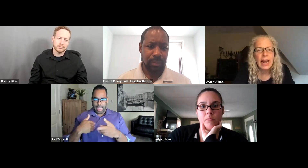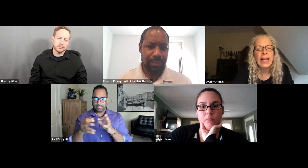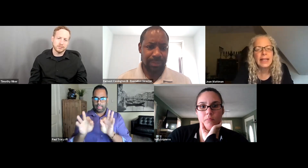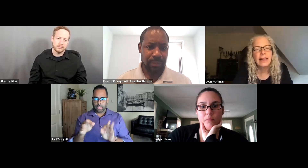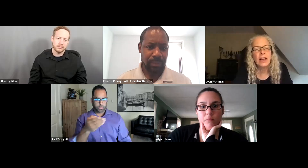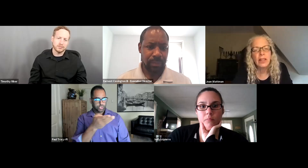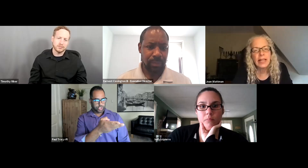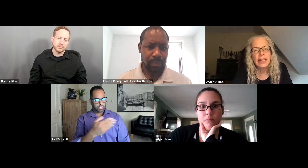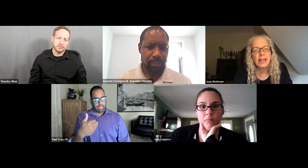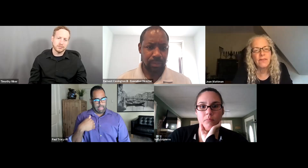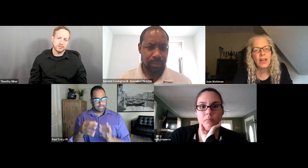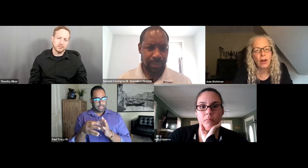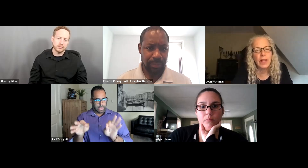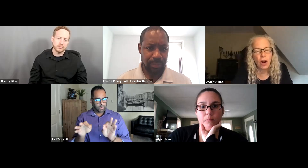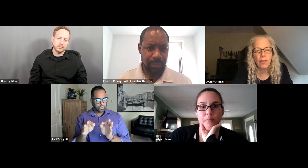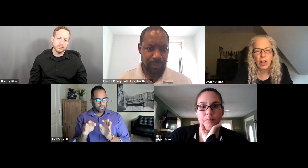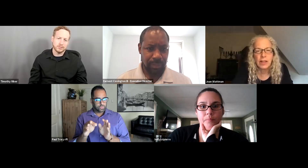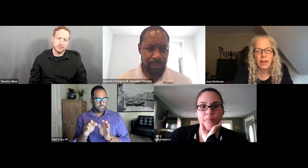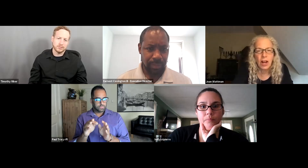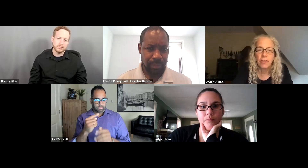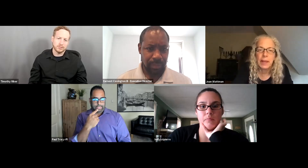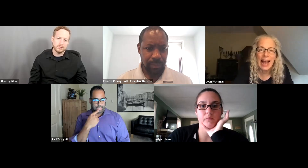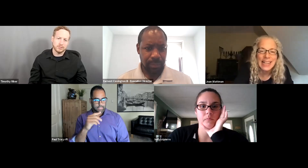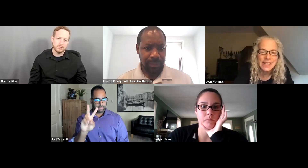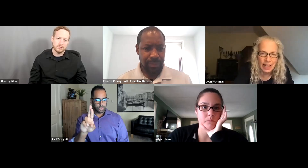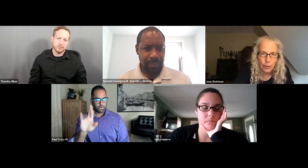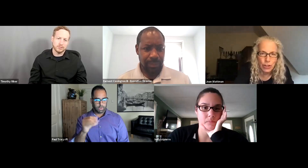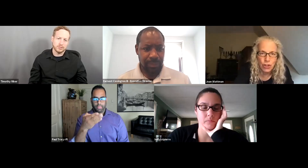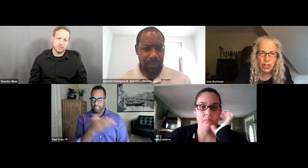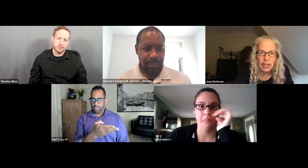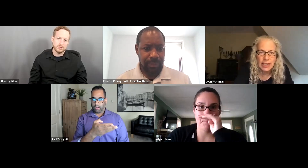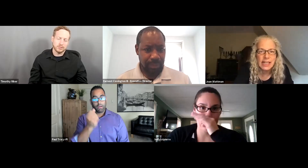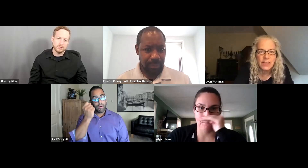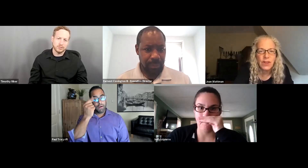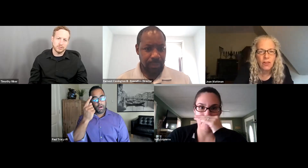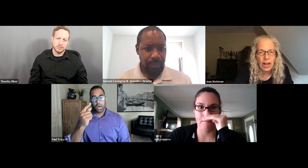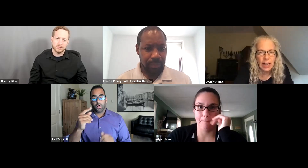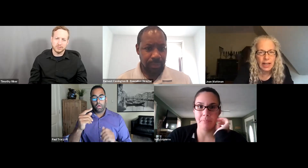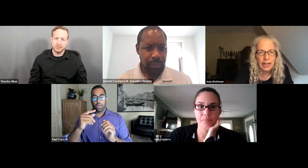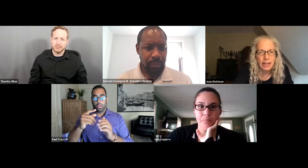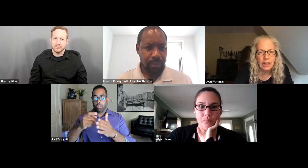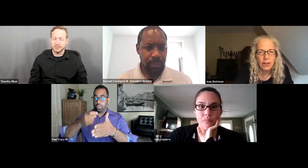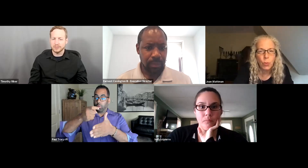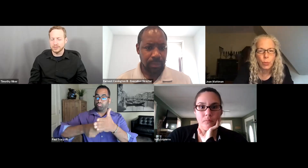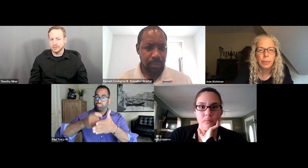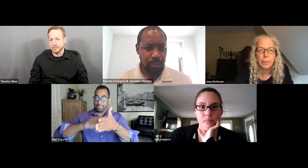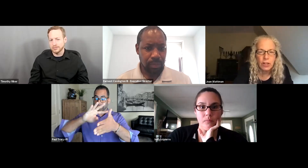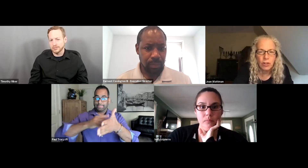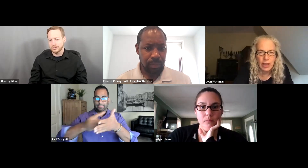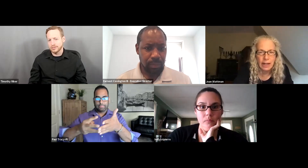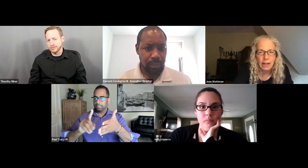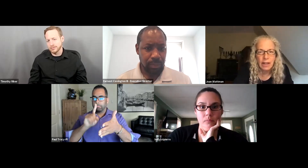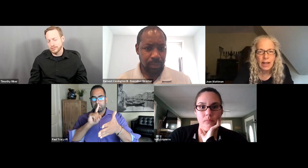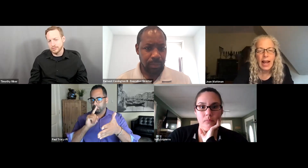And then the other thing is that the RFP has the language it says VRI, the word would